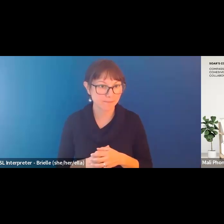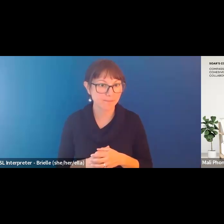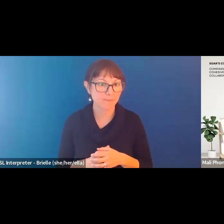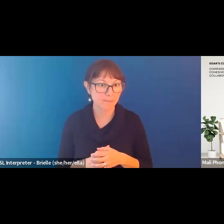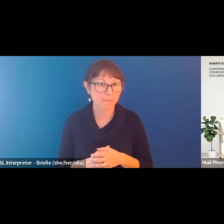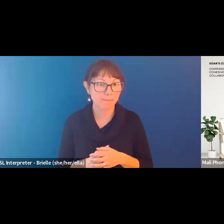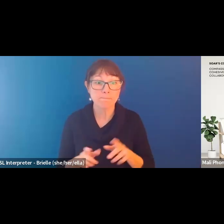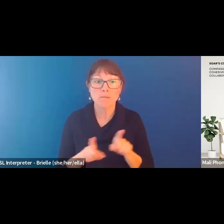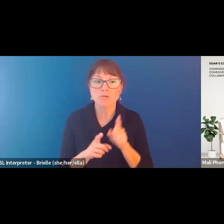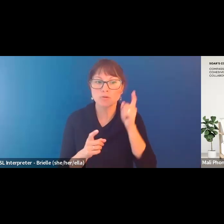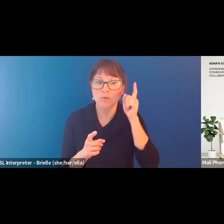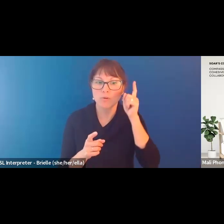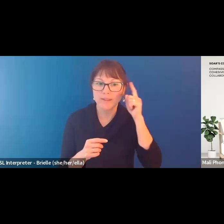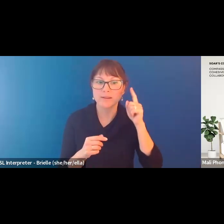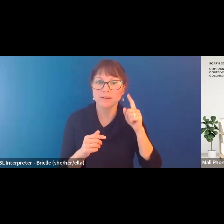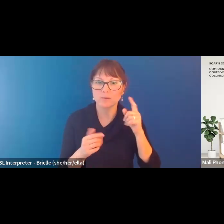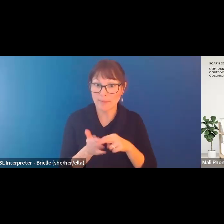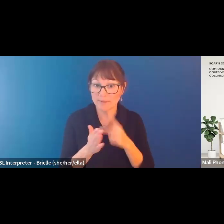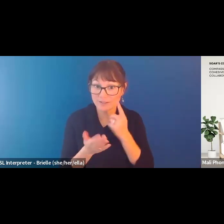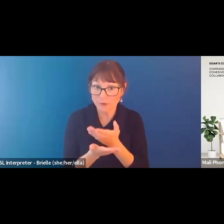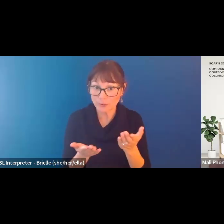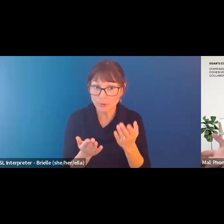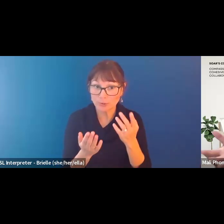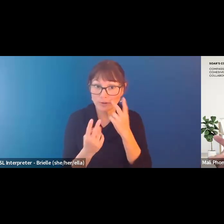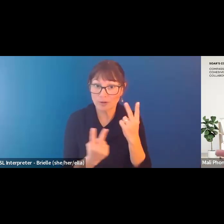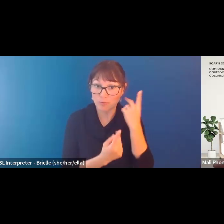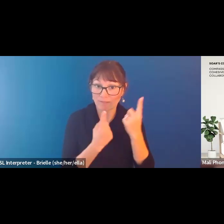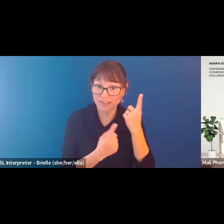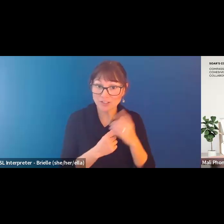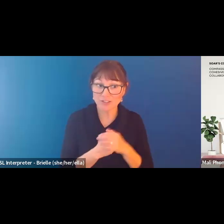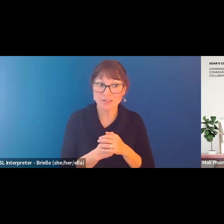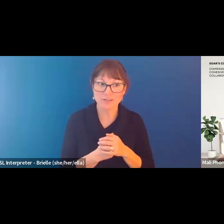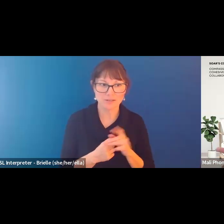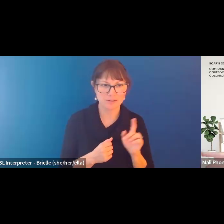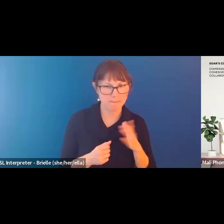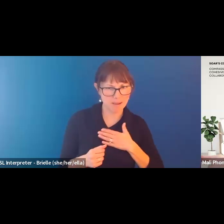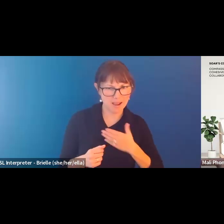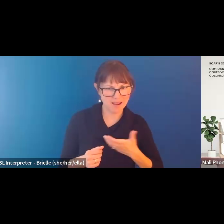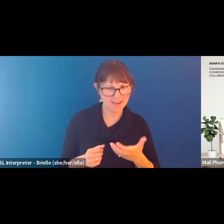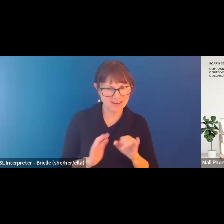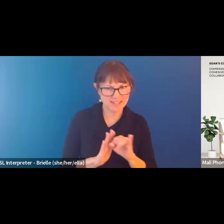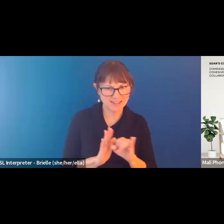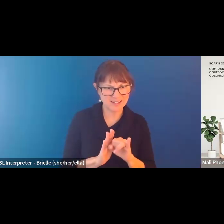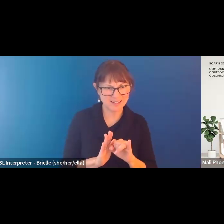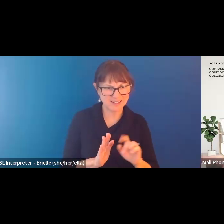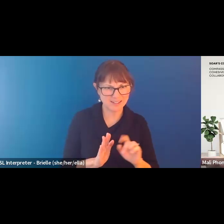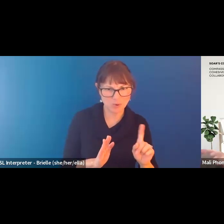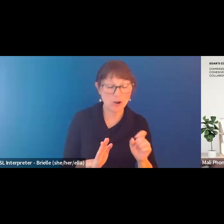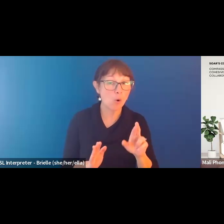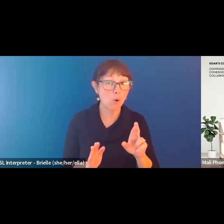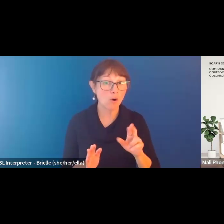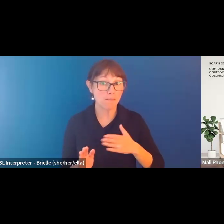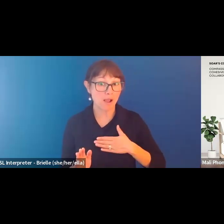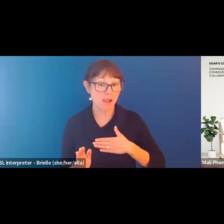reflect on what this means for you. Reflection two, where do my identity or does my identity and